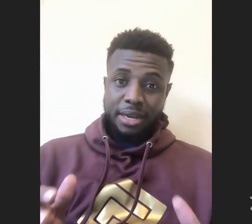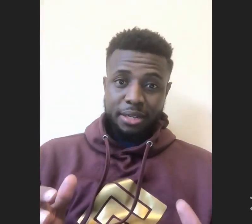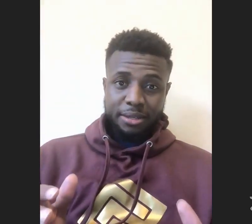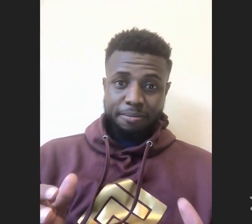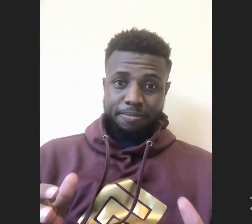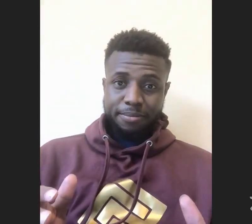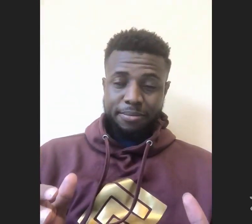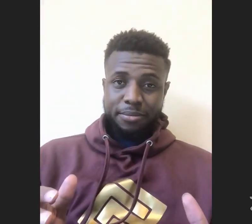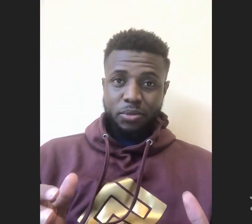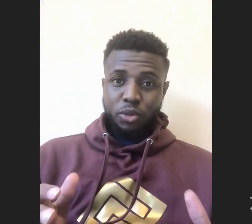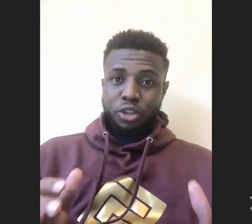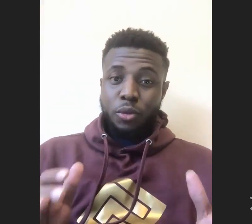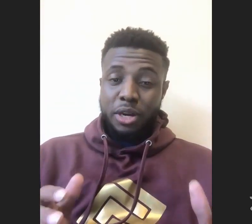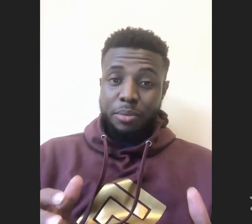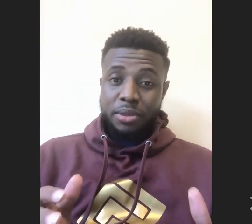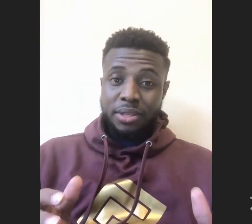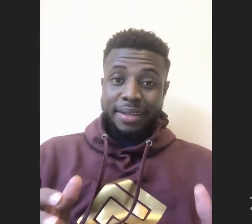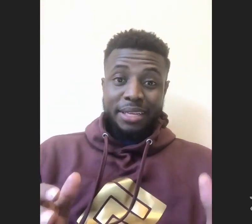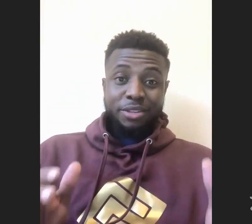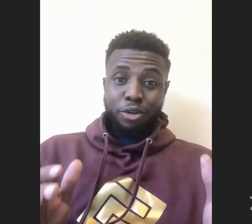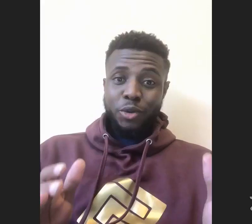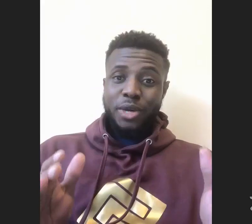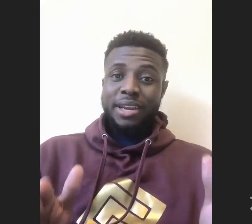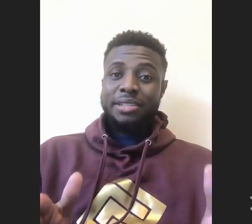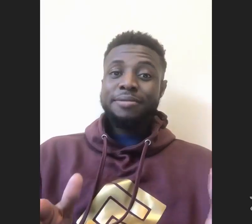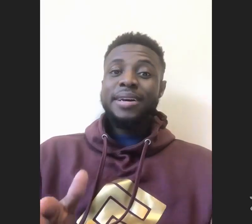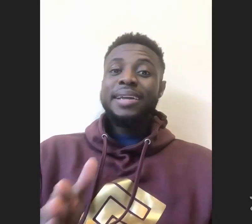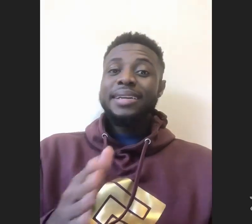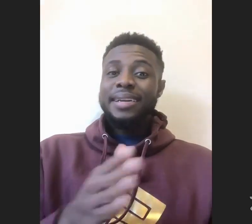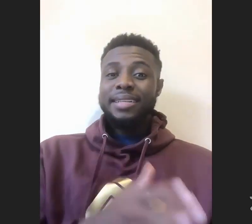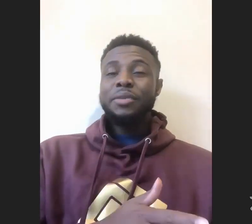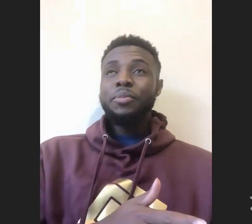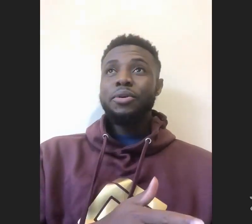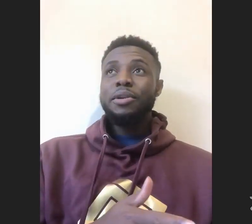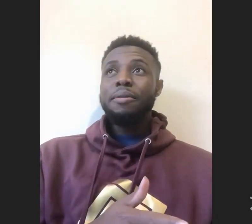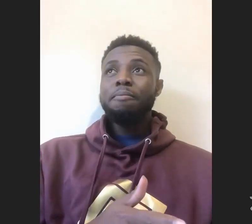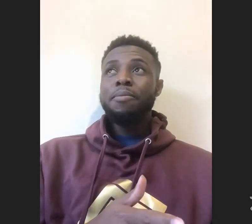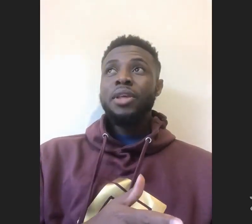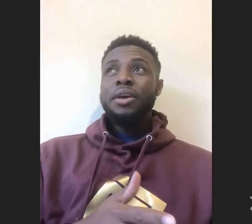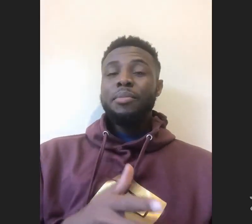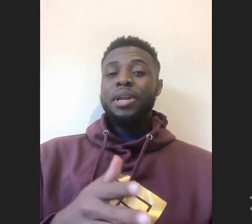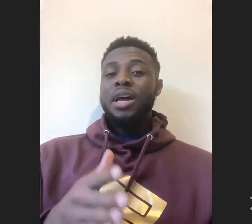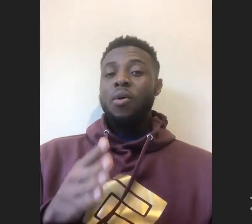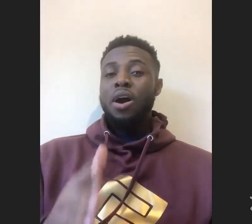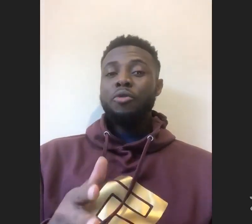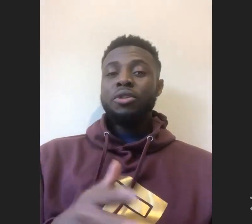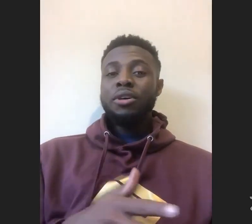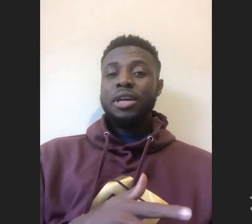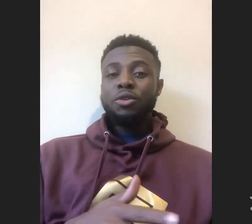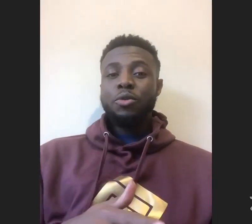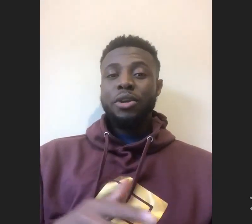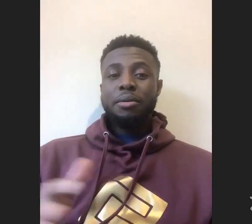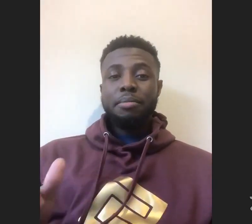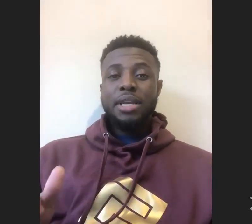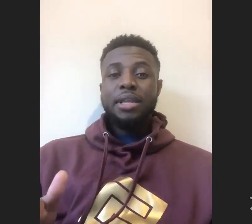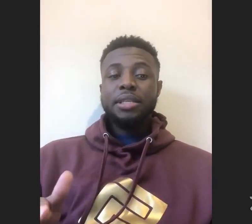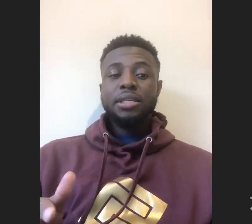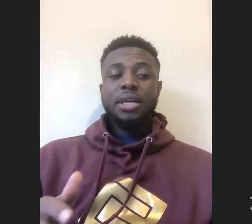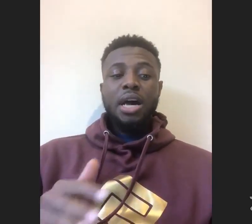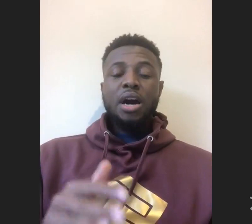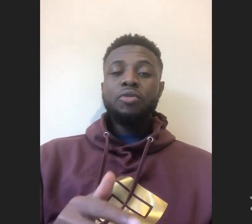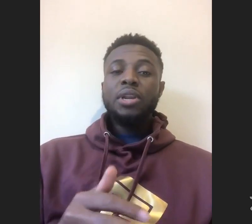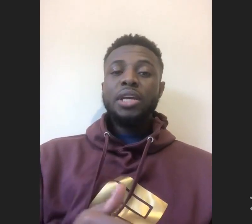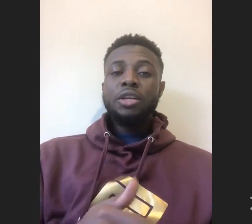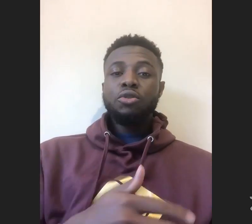write on that. Some other person is going to identify that same problem. But now how you tell that story